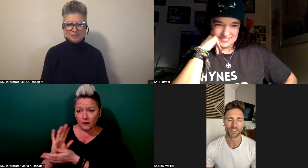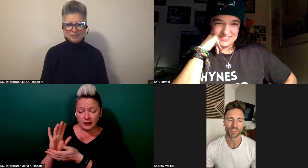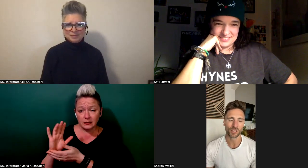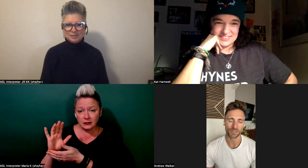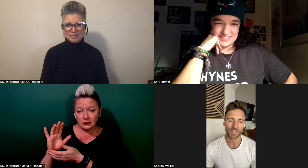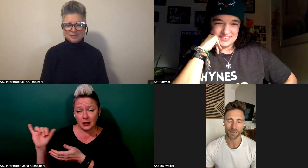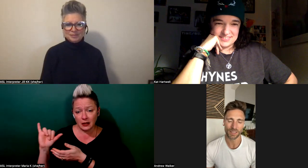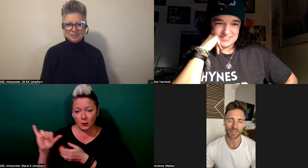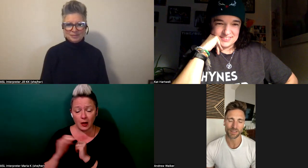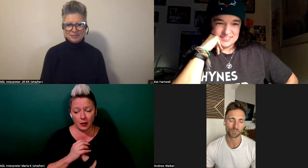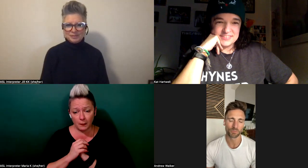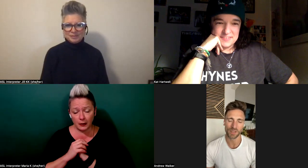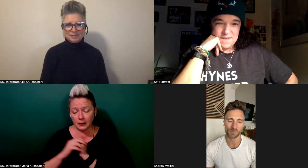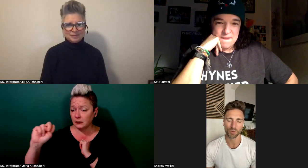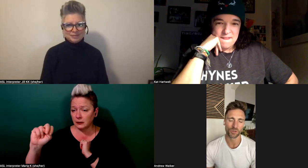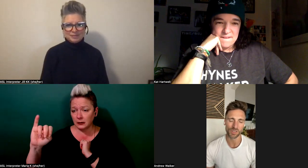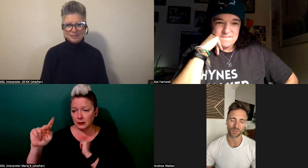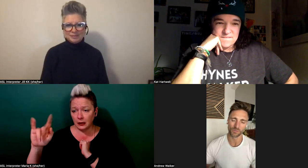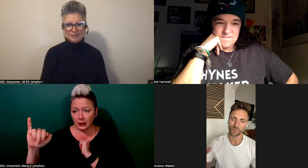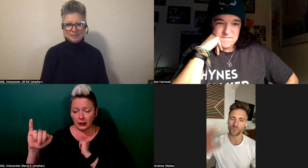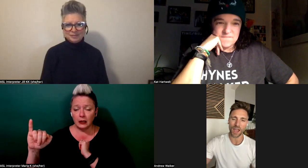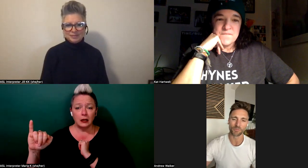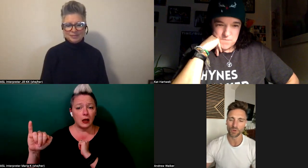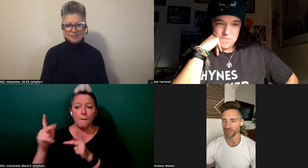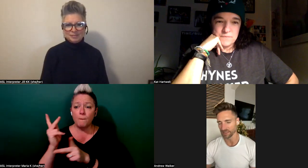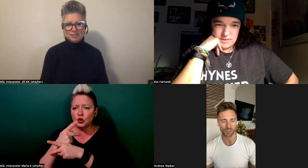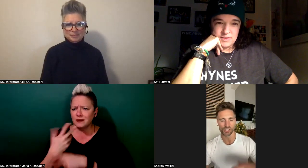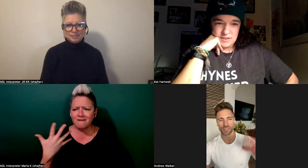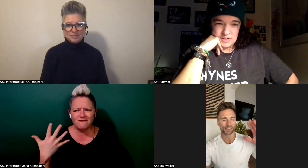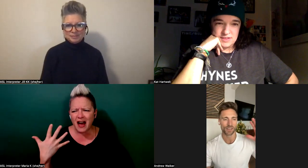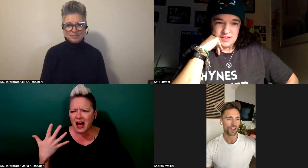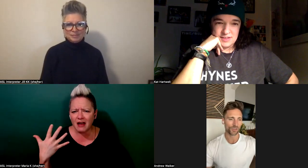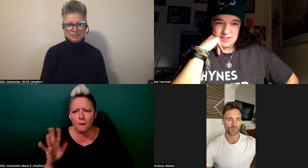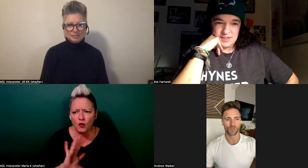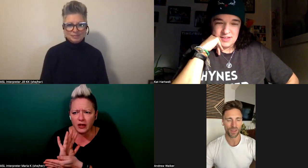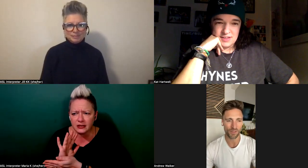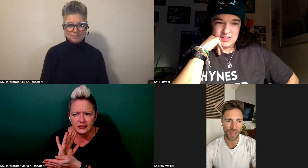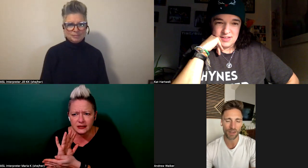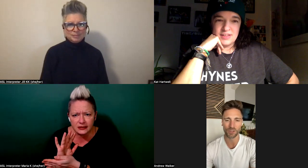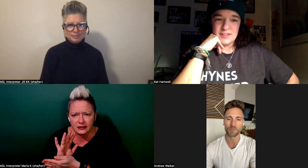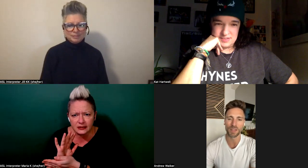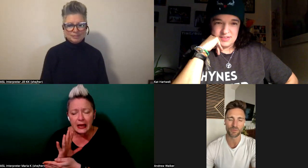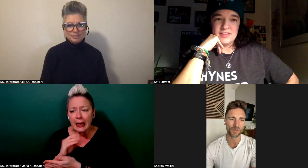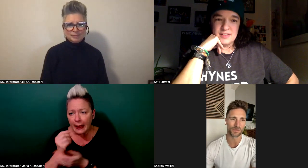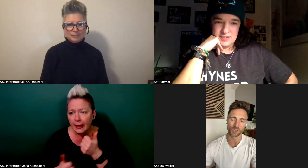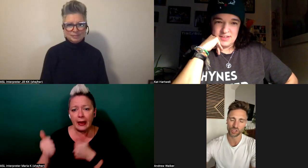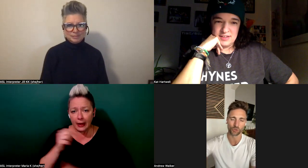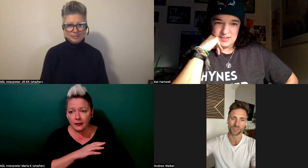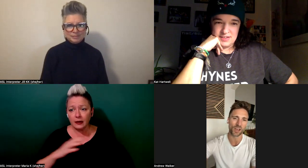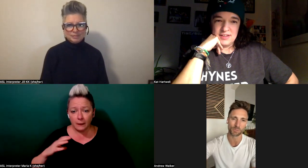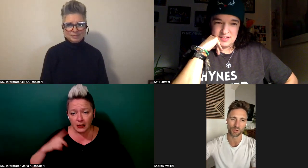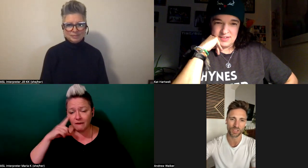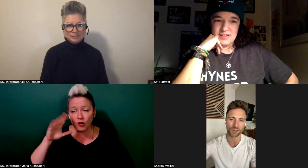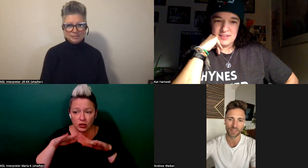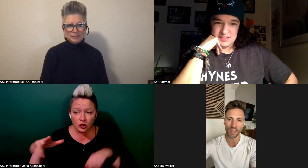look, Nikki is producing 5 movies, and she's also the head of the committee for the